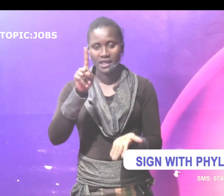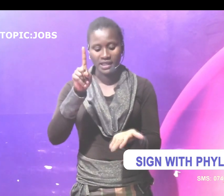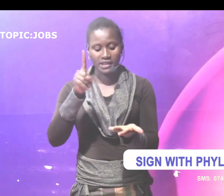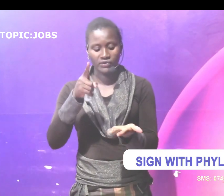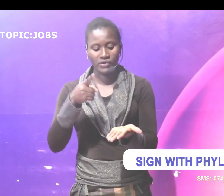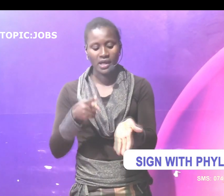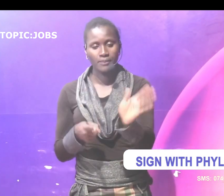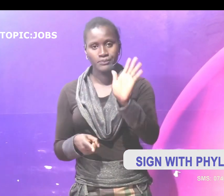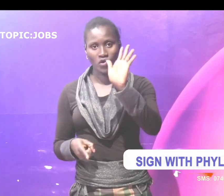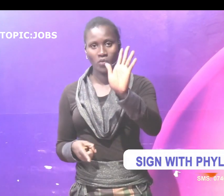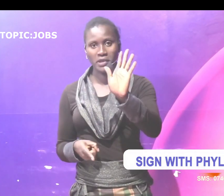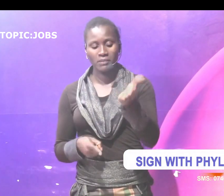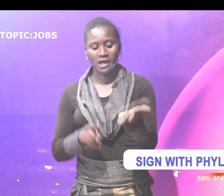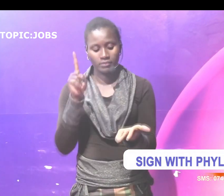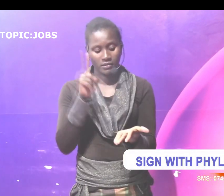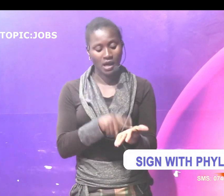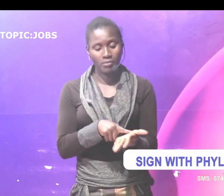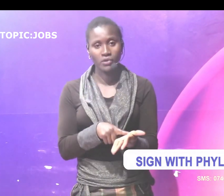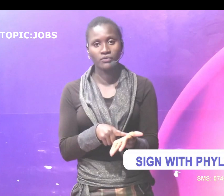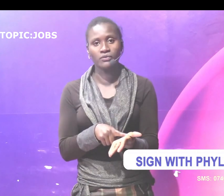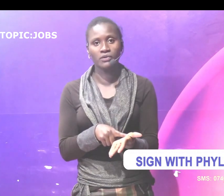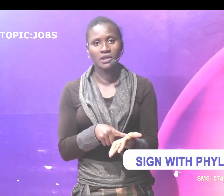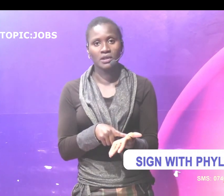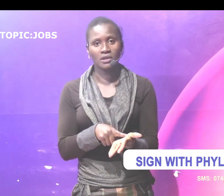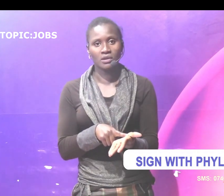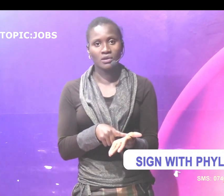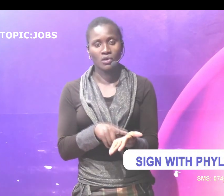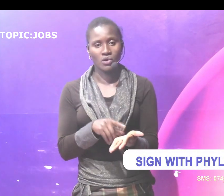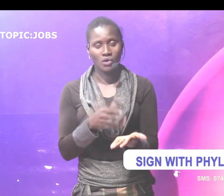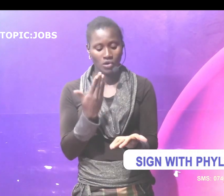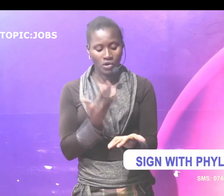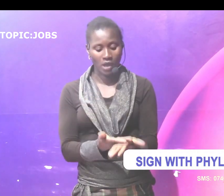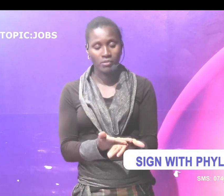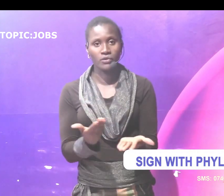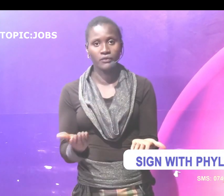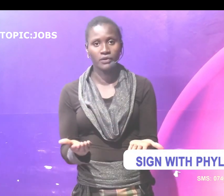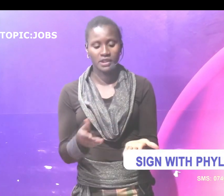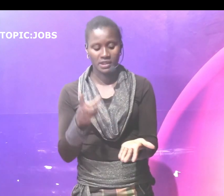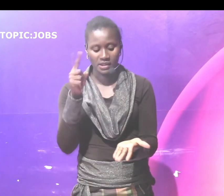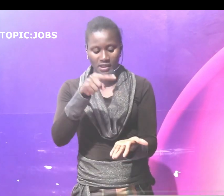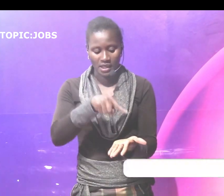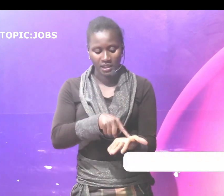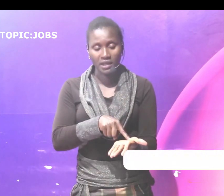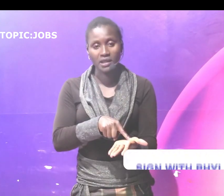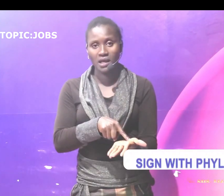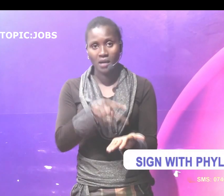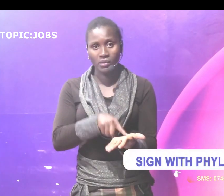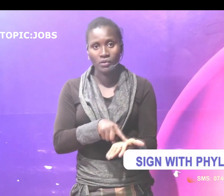index finger, open palm, approve or approve. It is either approve